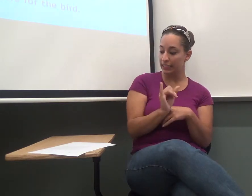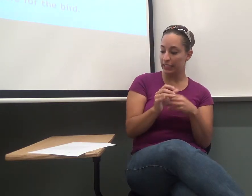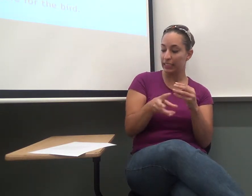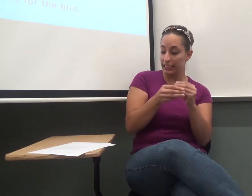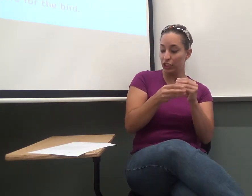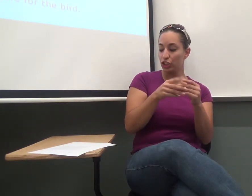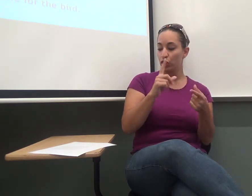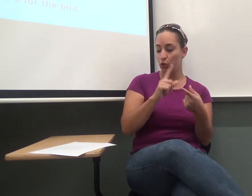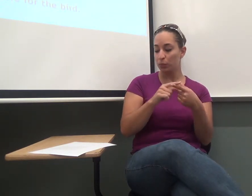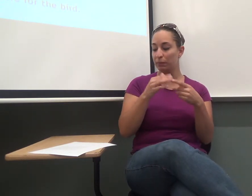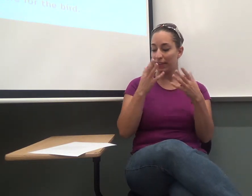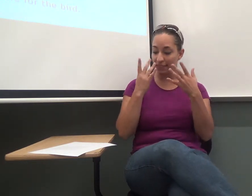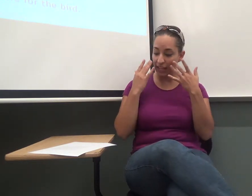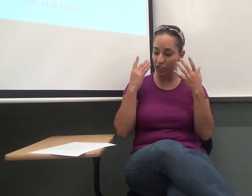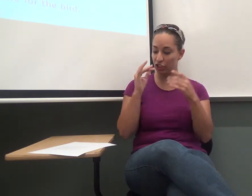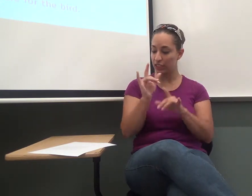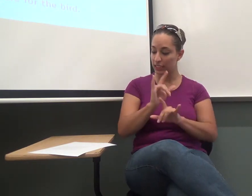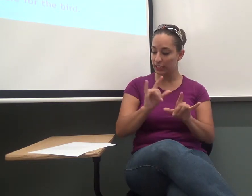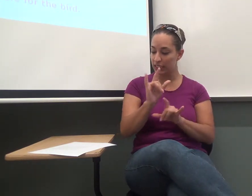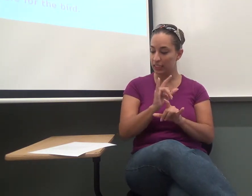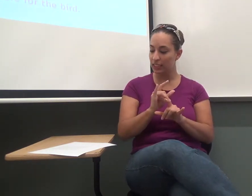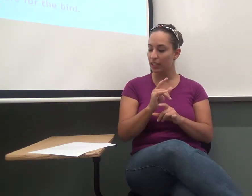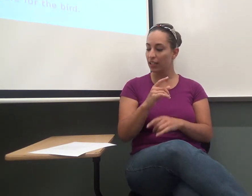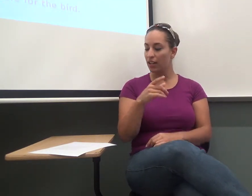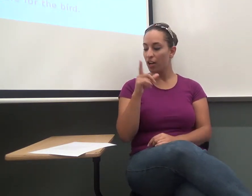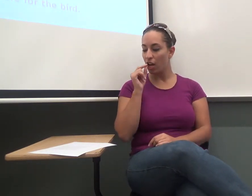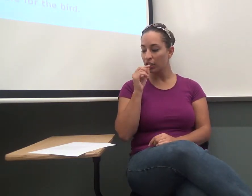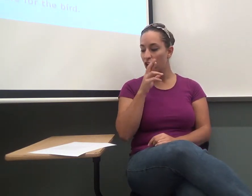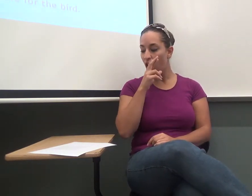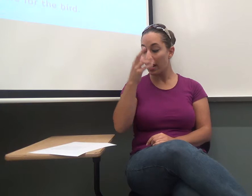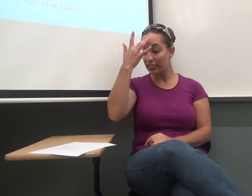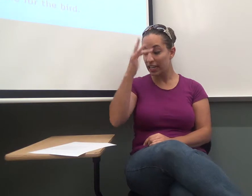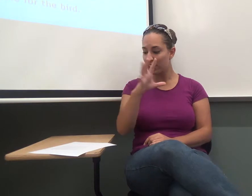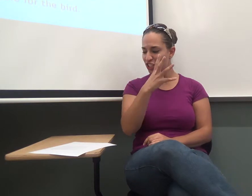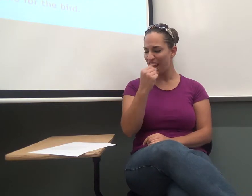learning to perform a variety of tricks.